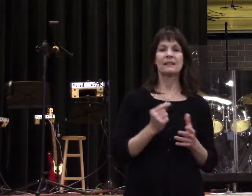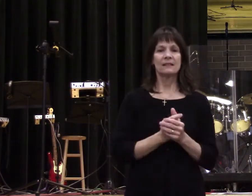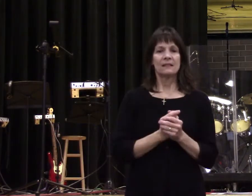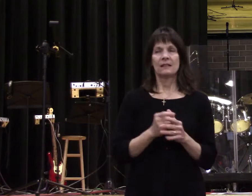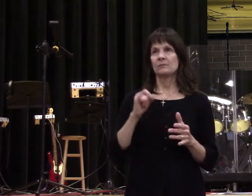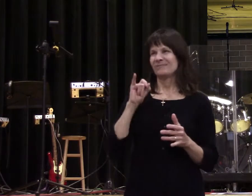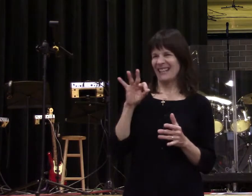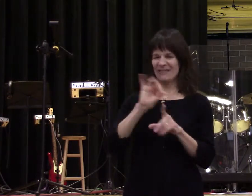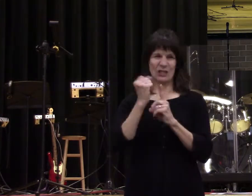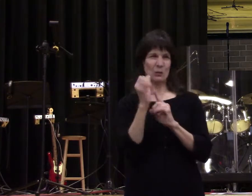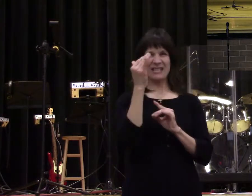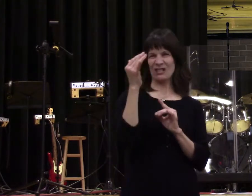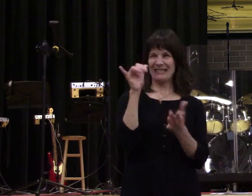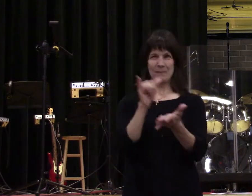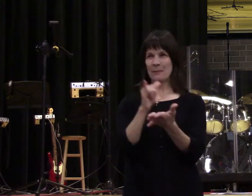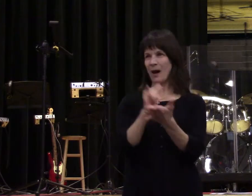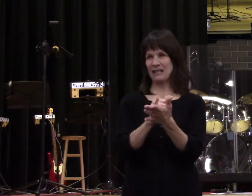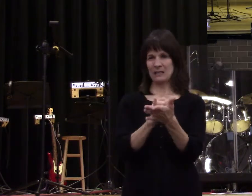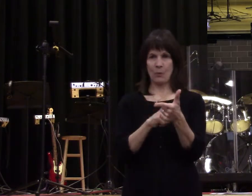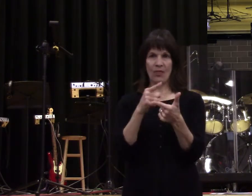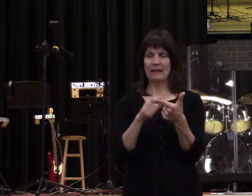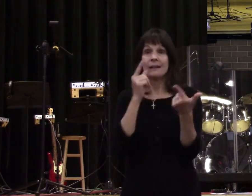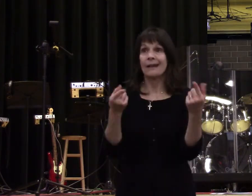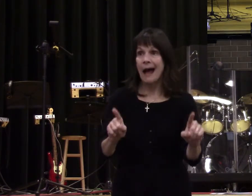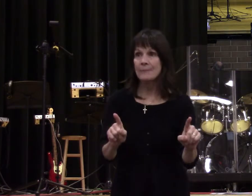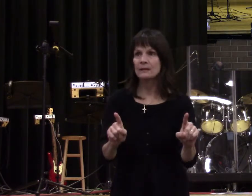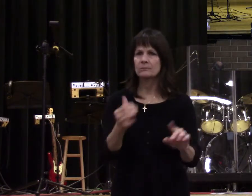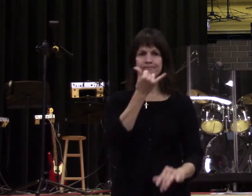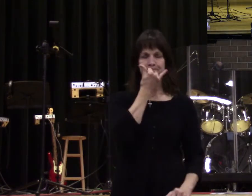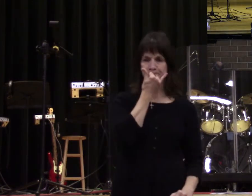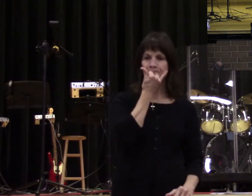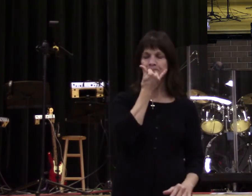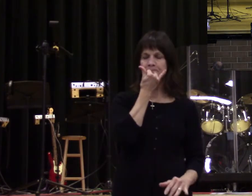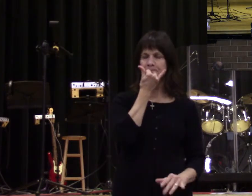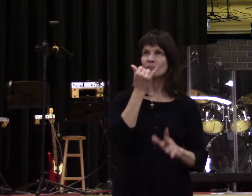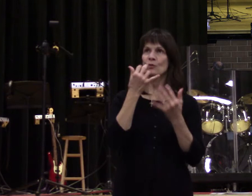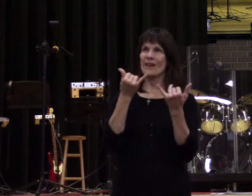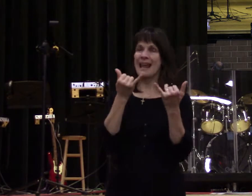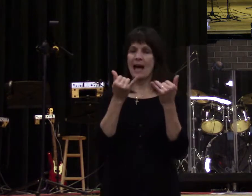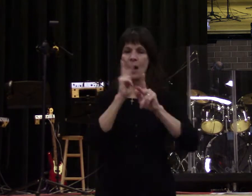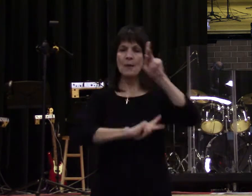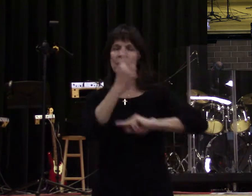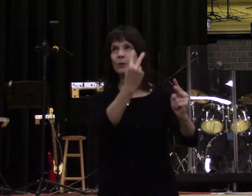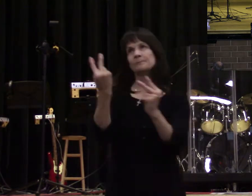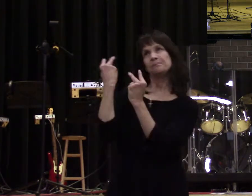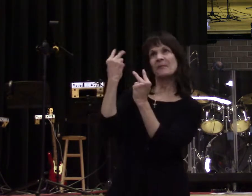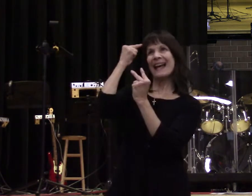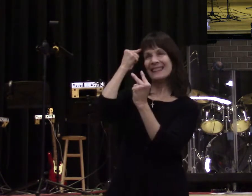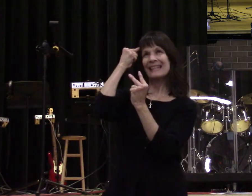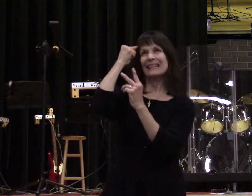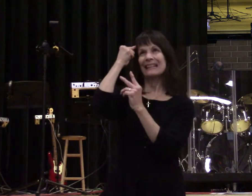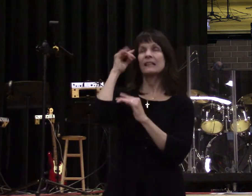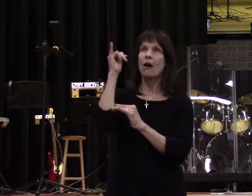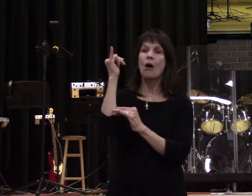born, okay, that there was a star out there, and the wise men looked up at the star, and they